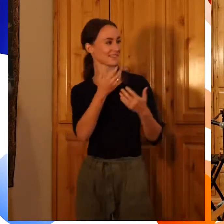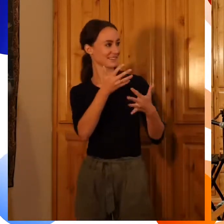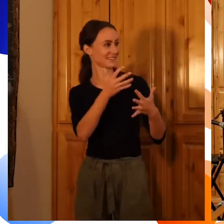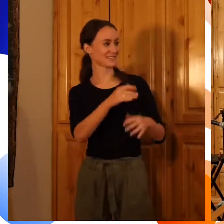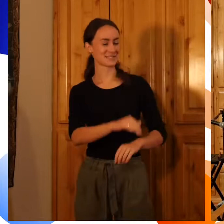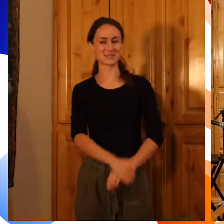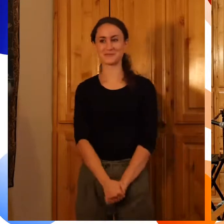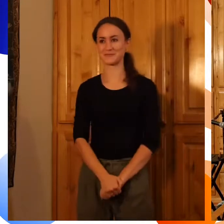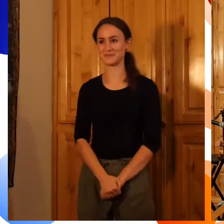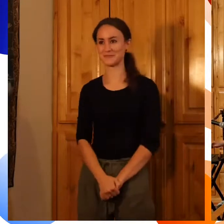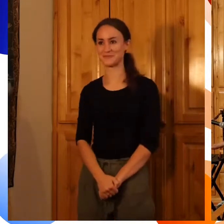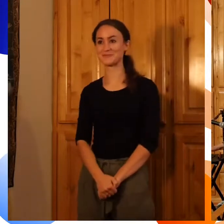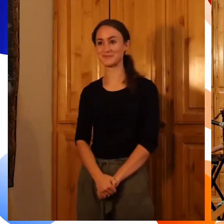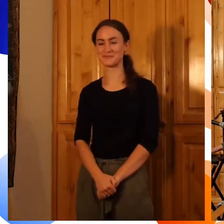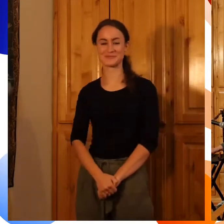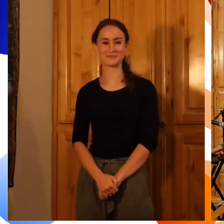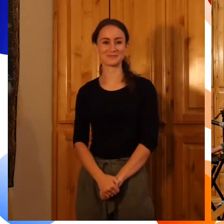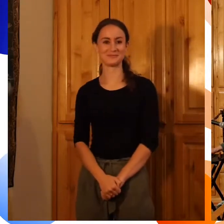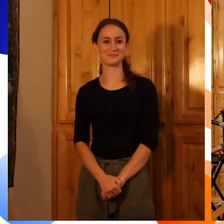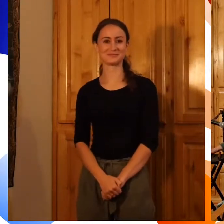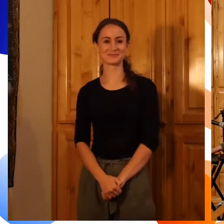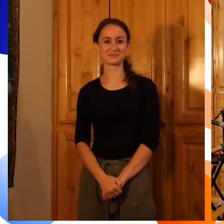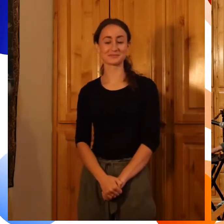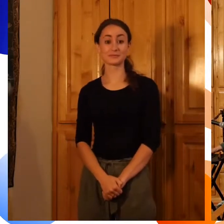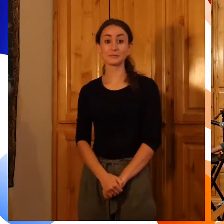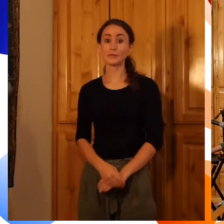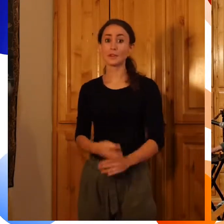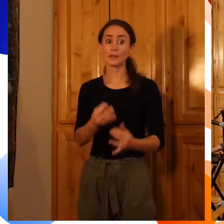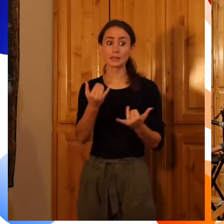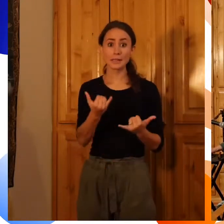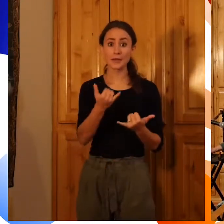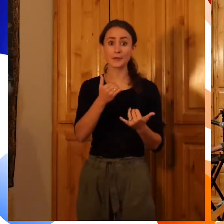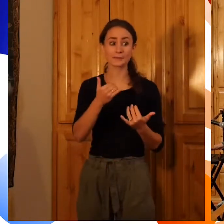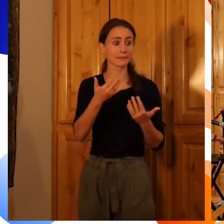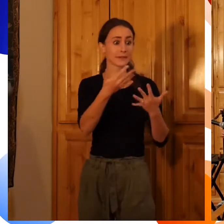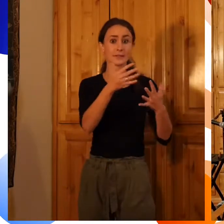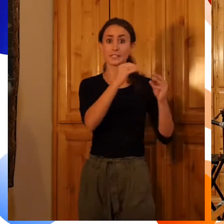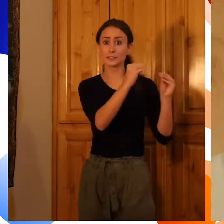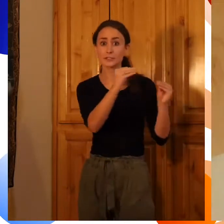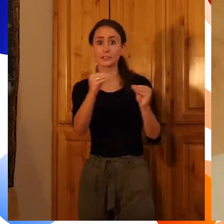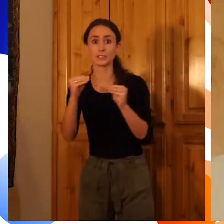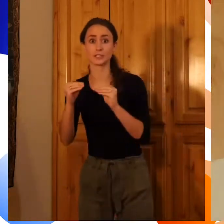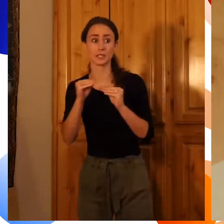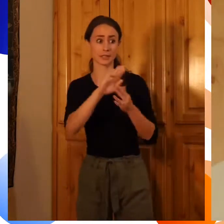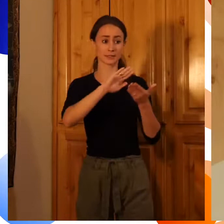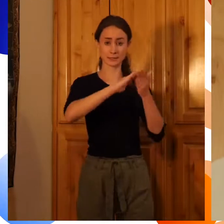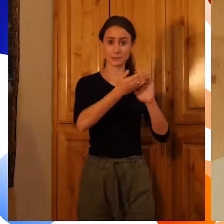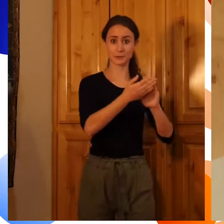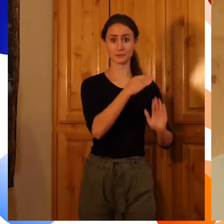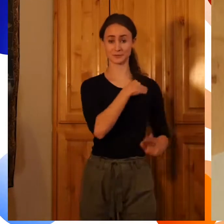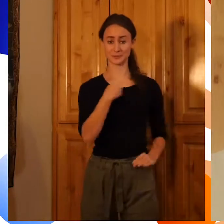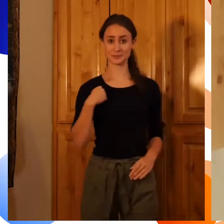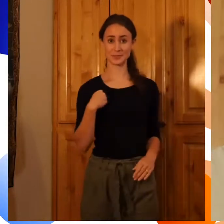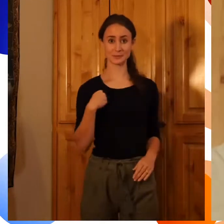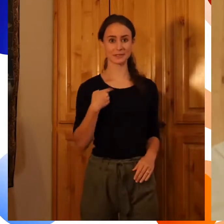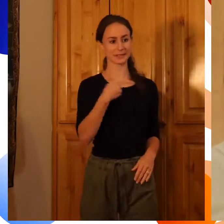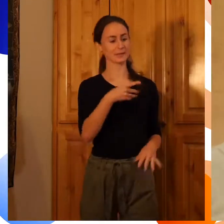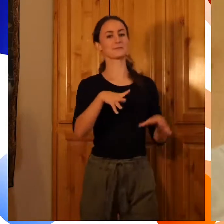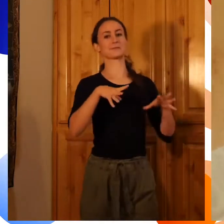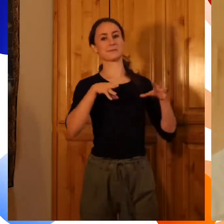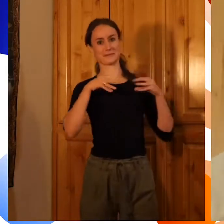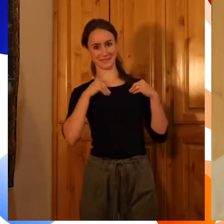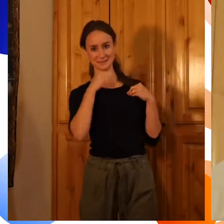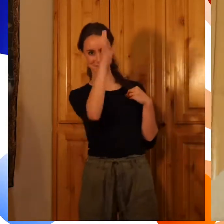As I said, Donald was no longer shunned for being a tinker on the Isle of Man. And on a particular night, when he was camped in the very south